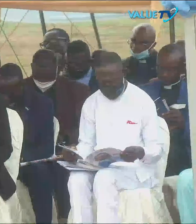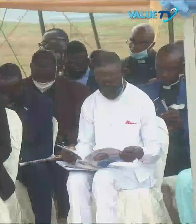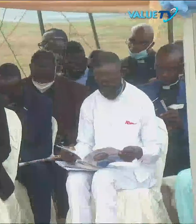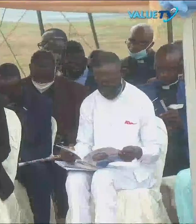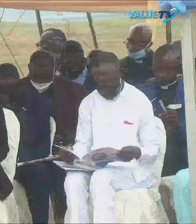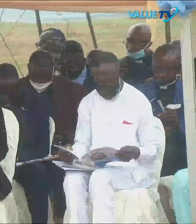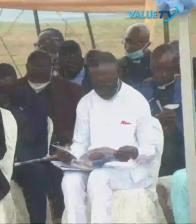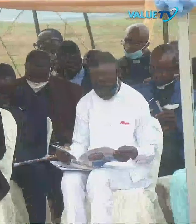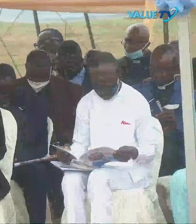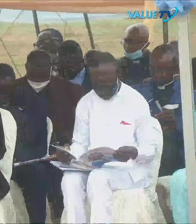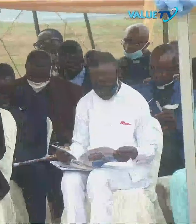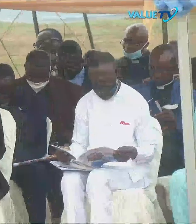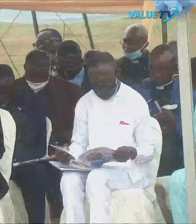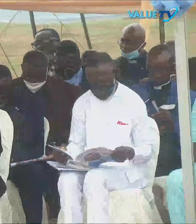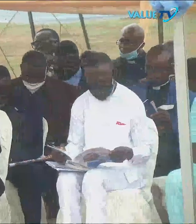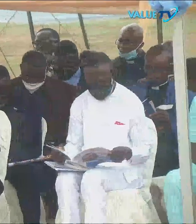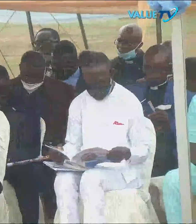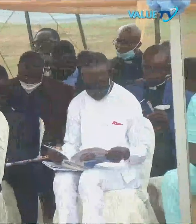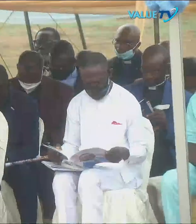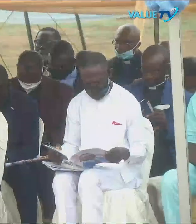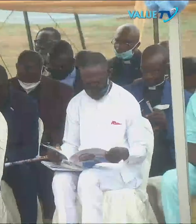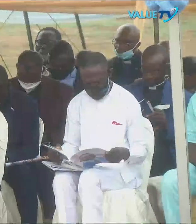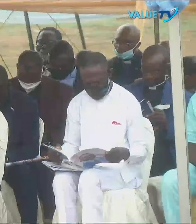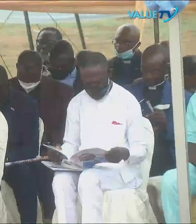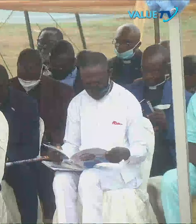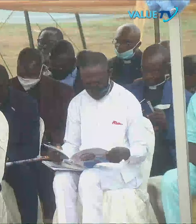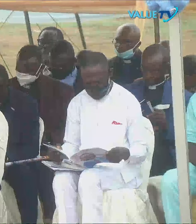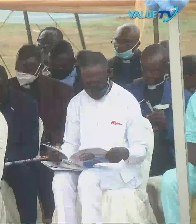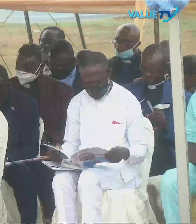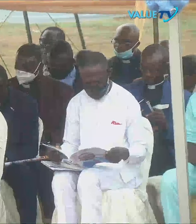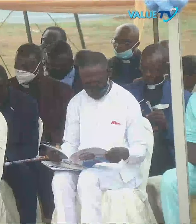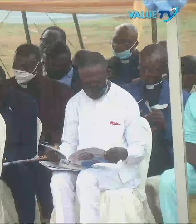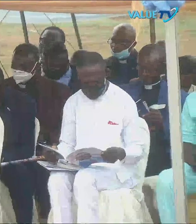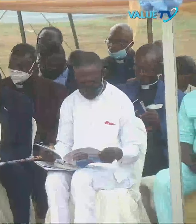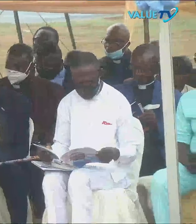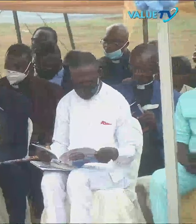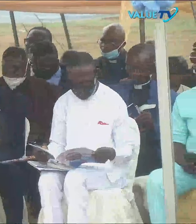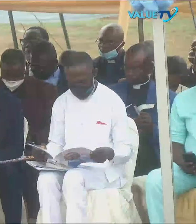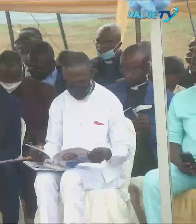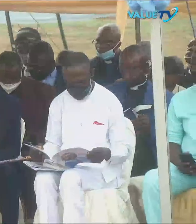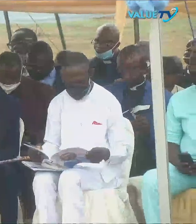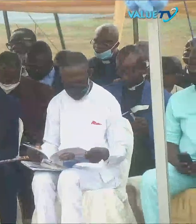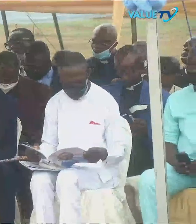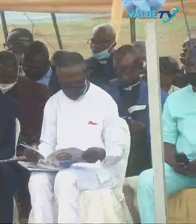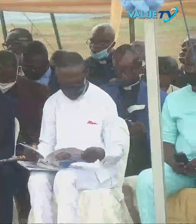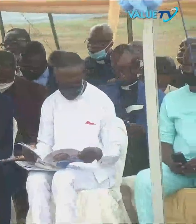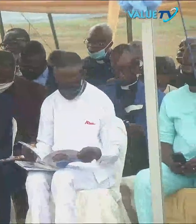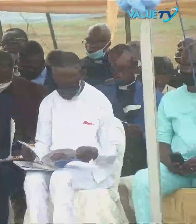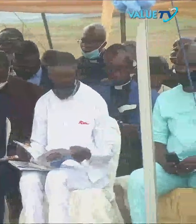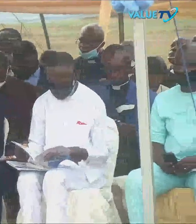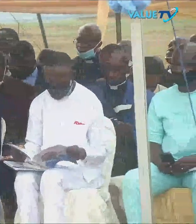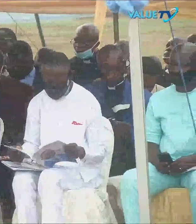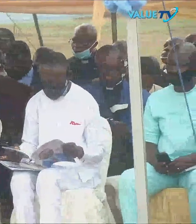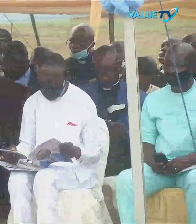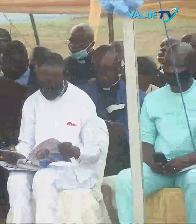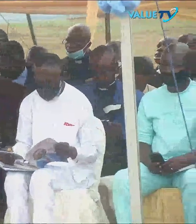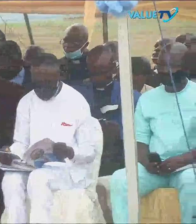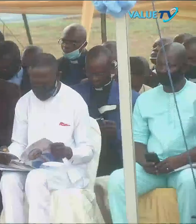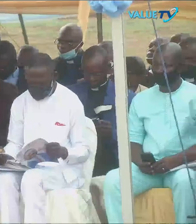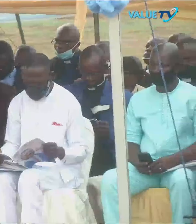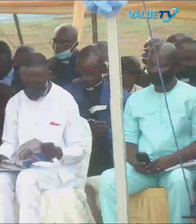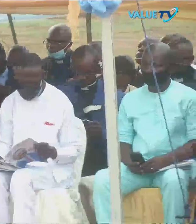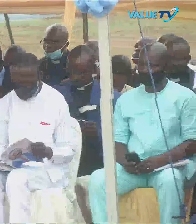Israel, till today when you go to Jerusalem, if there is any king in Israel that the children of